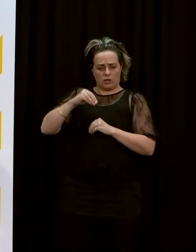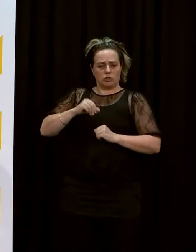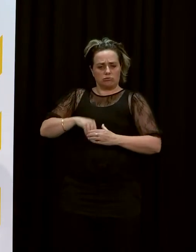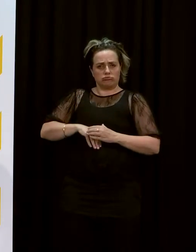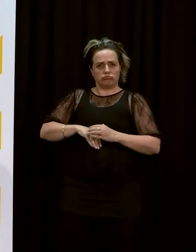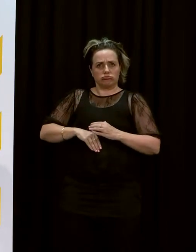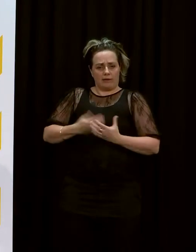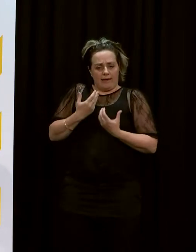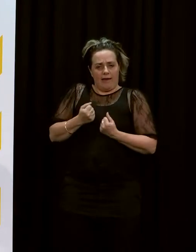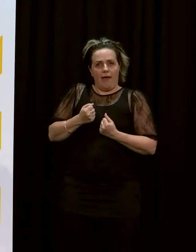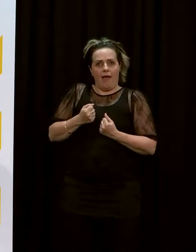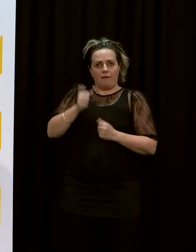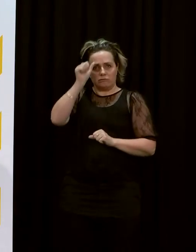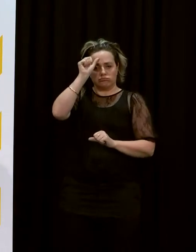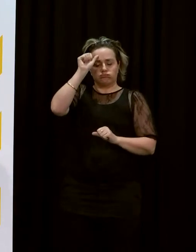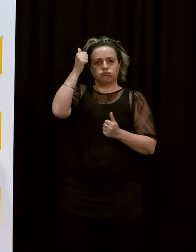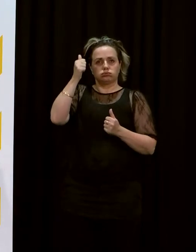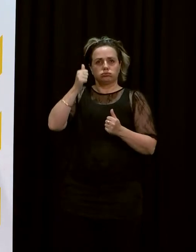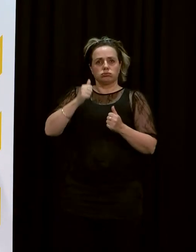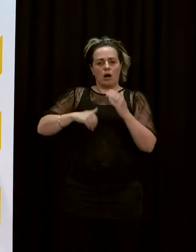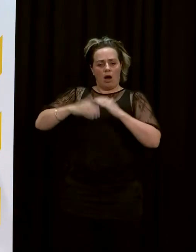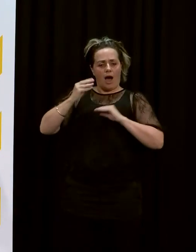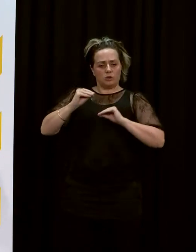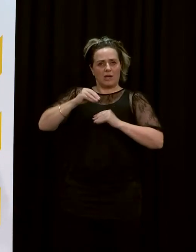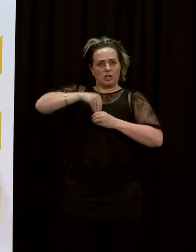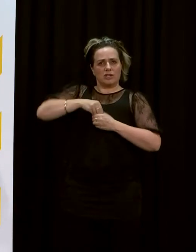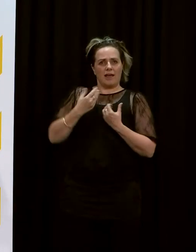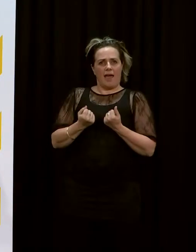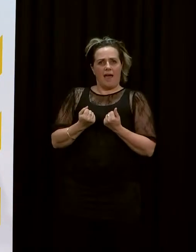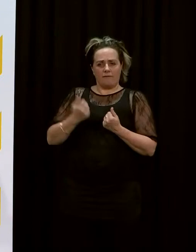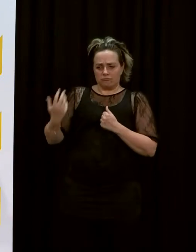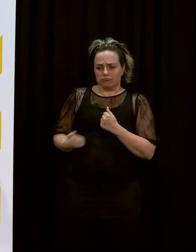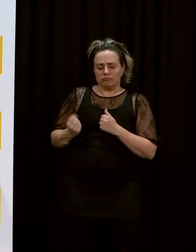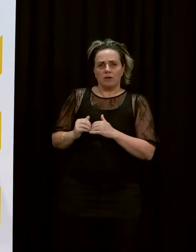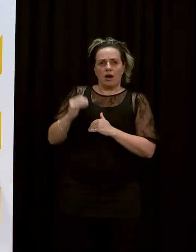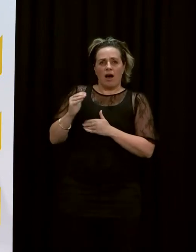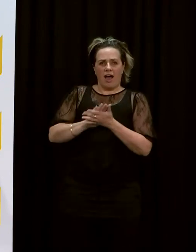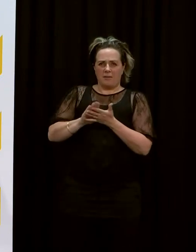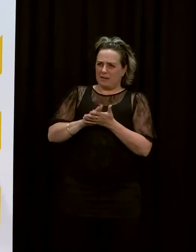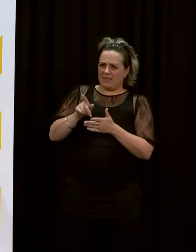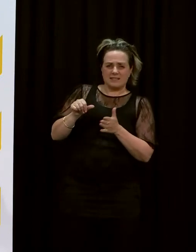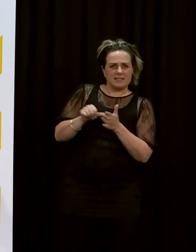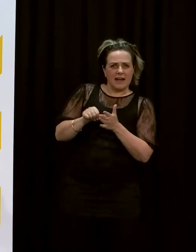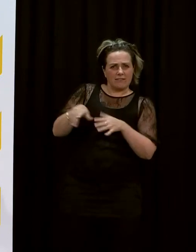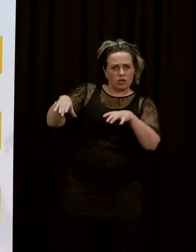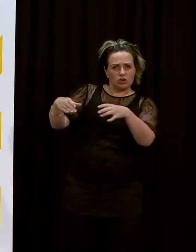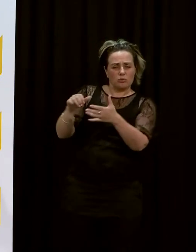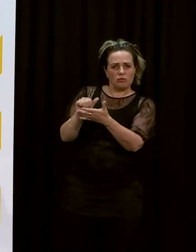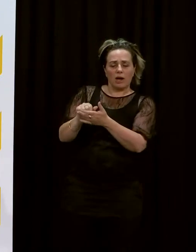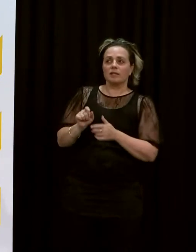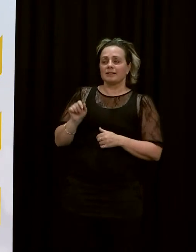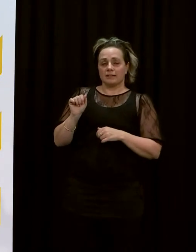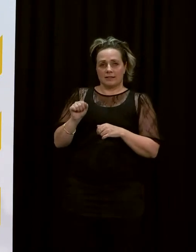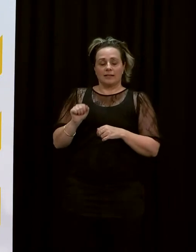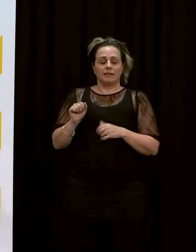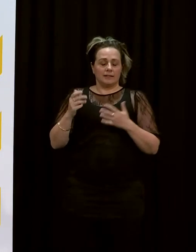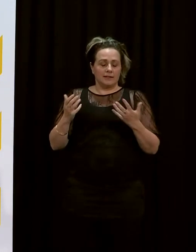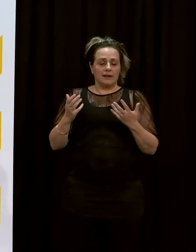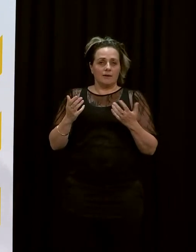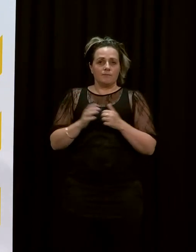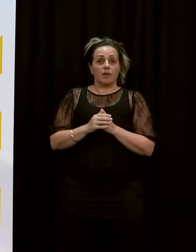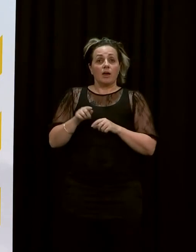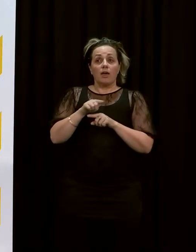skilled, middle high income people, what do you do about that? Because they're going to be the difficult group, aren't they? Yeah, and I think you do exactly what we've done. Say, actually,